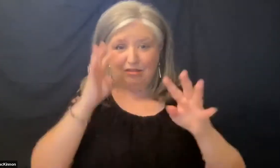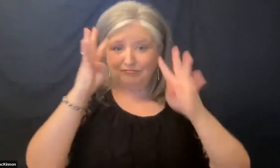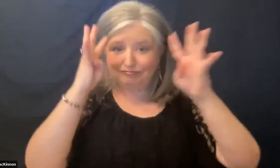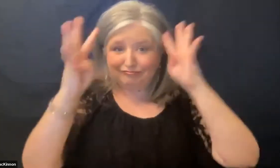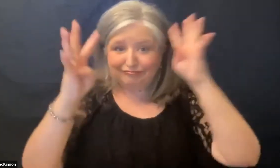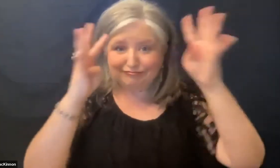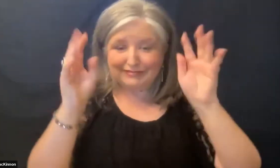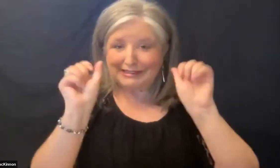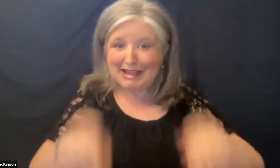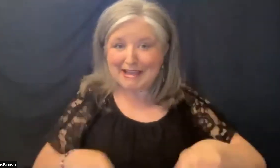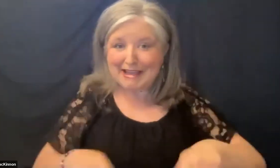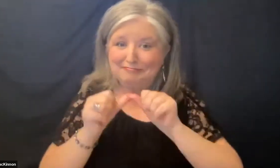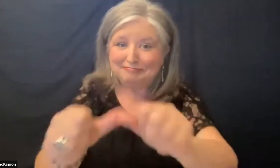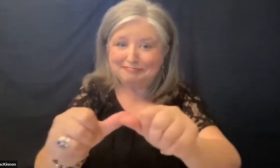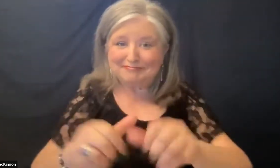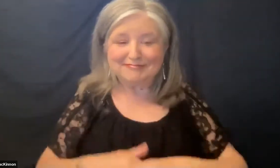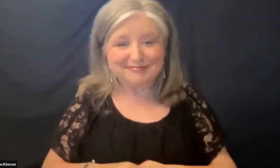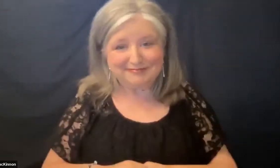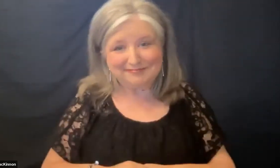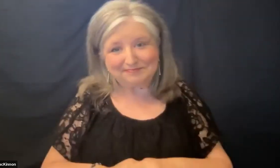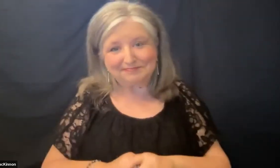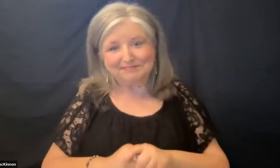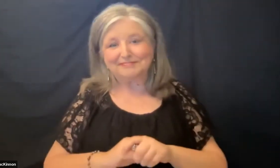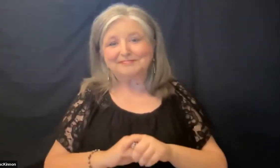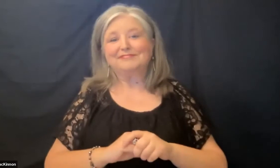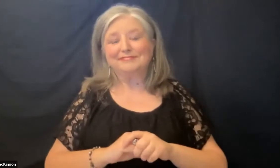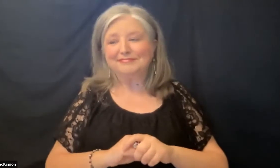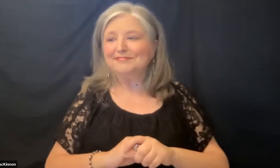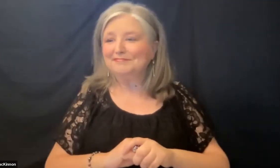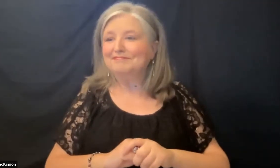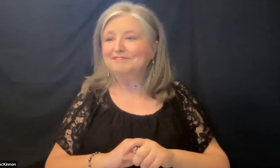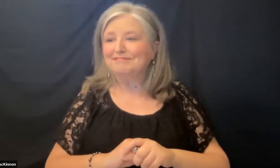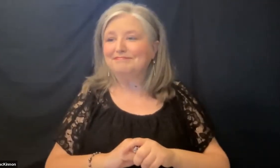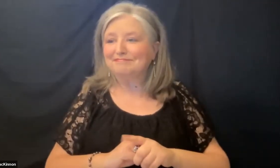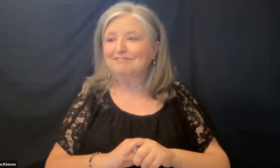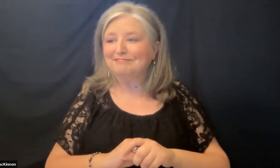But that's not going to stop us from creating. Nothing will stop us.